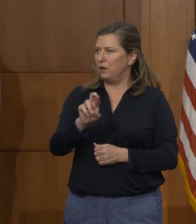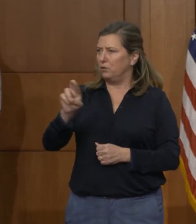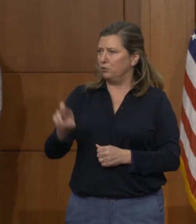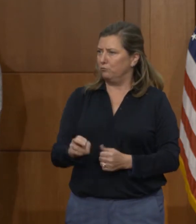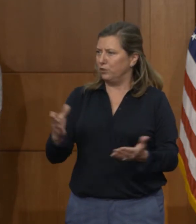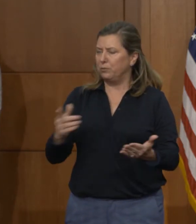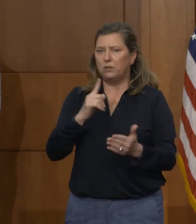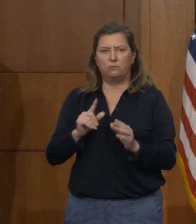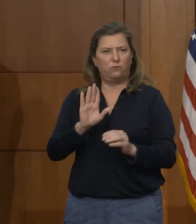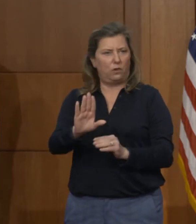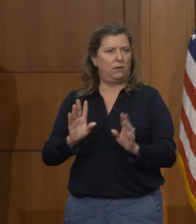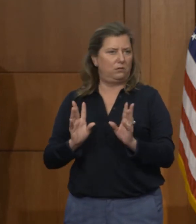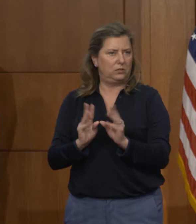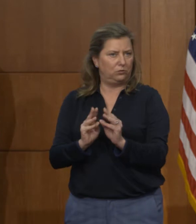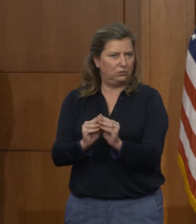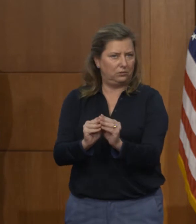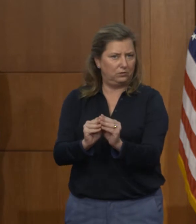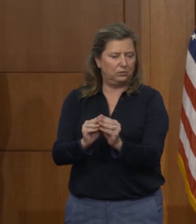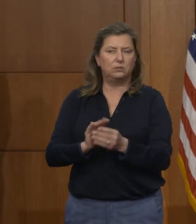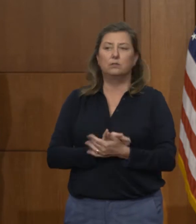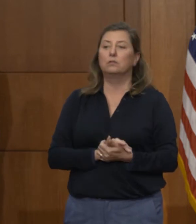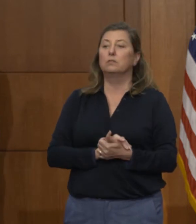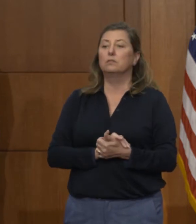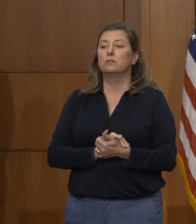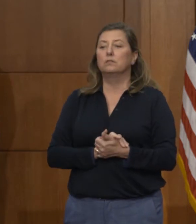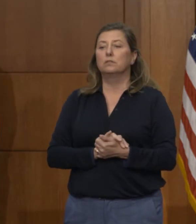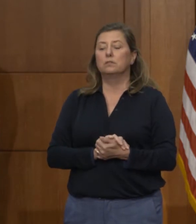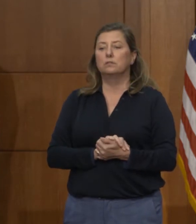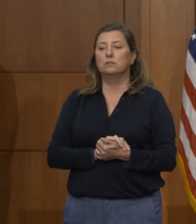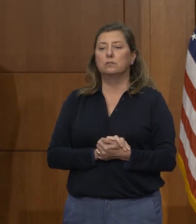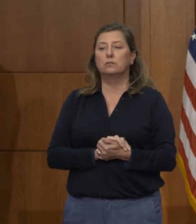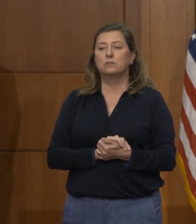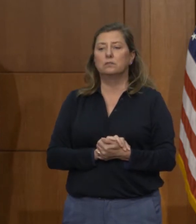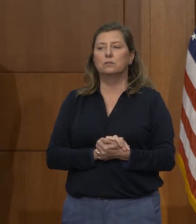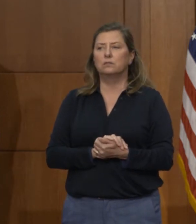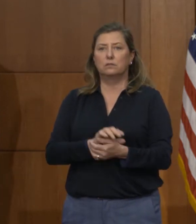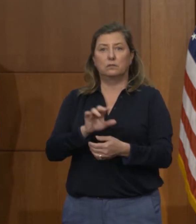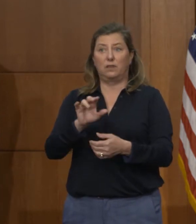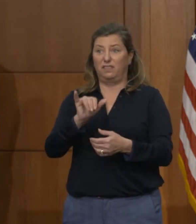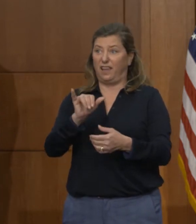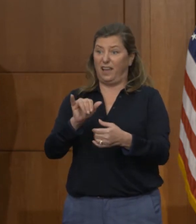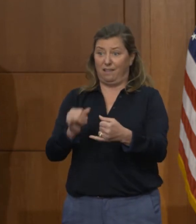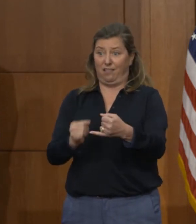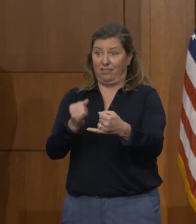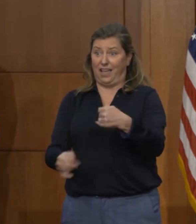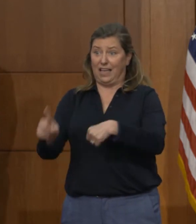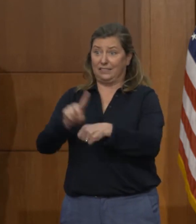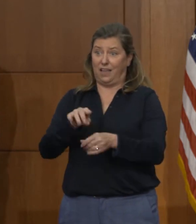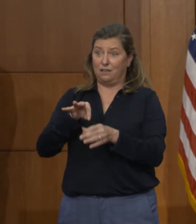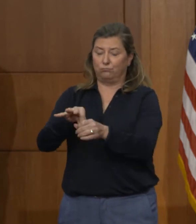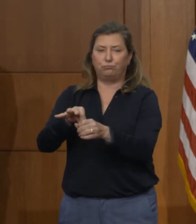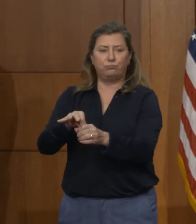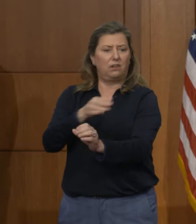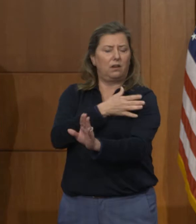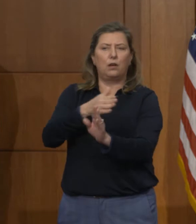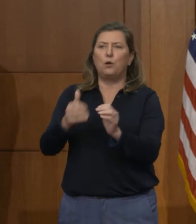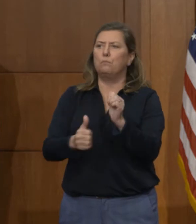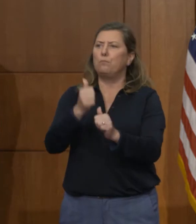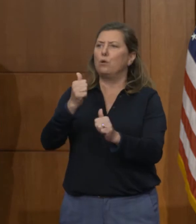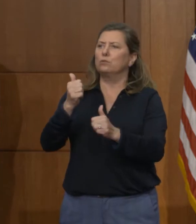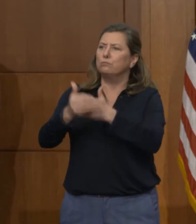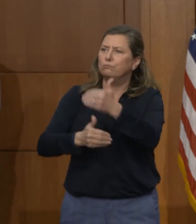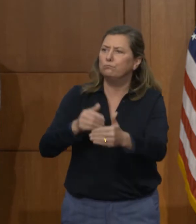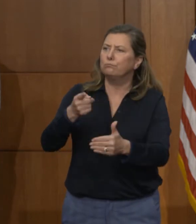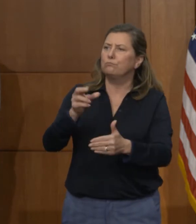their reconvened session. It was the final day of the most progressive session in history, and I thank all of